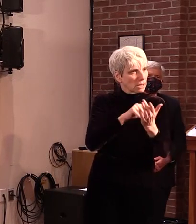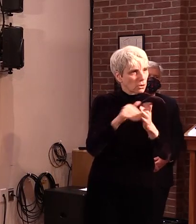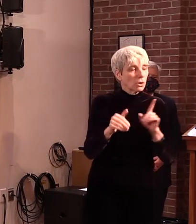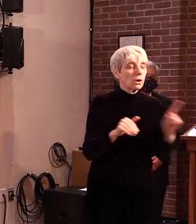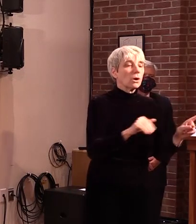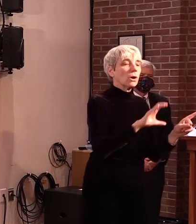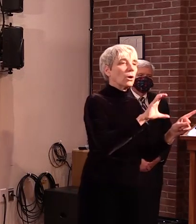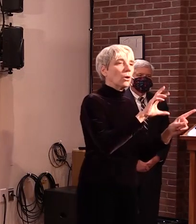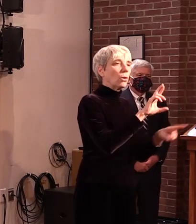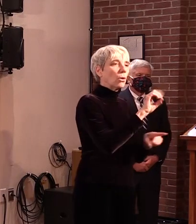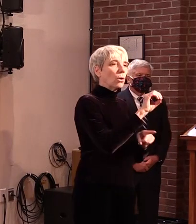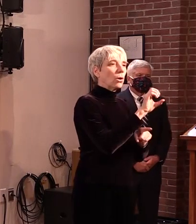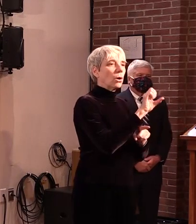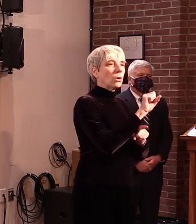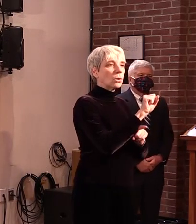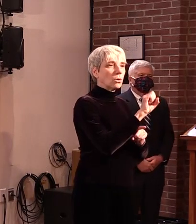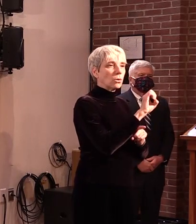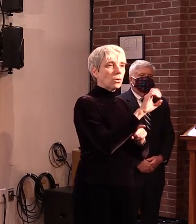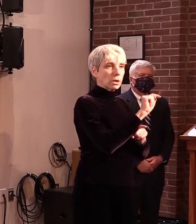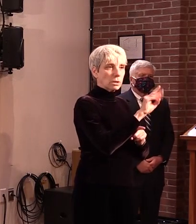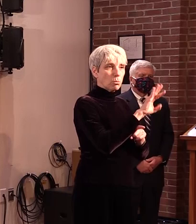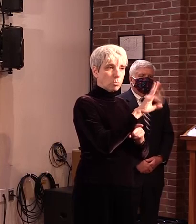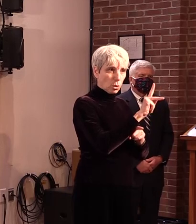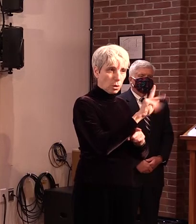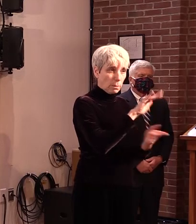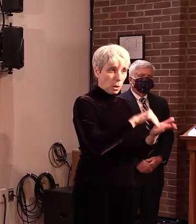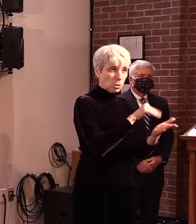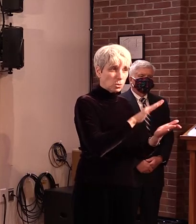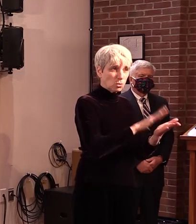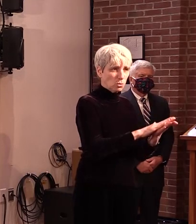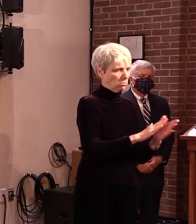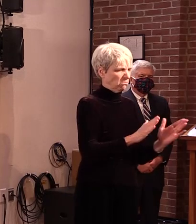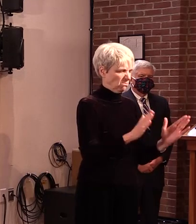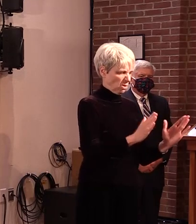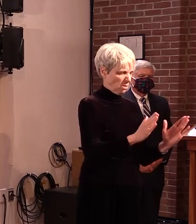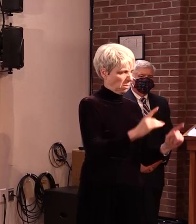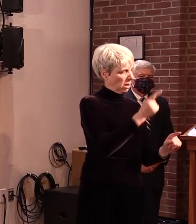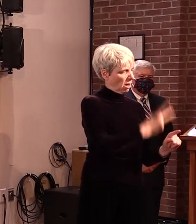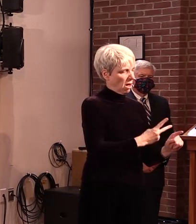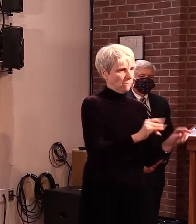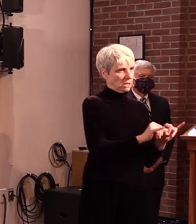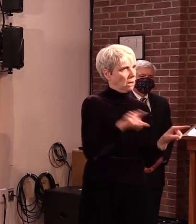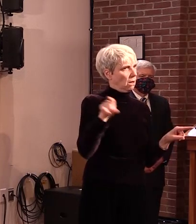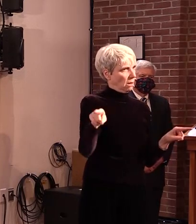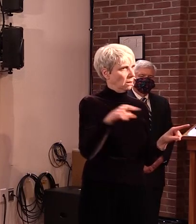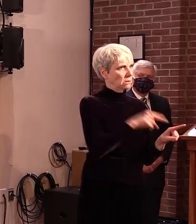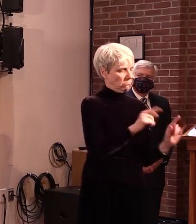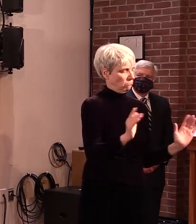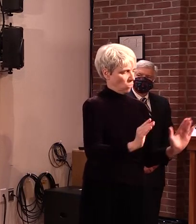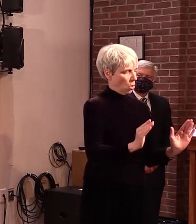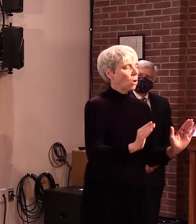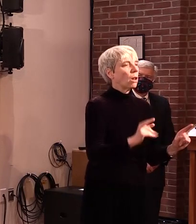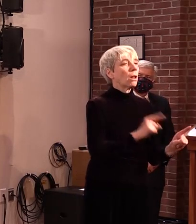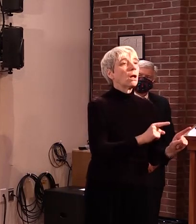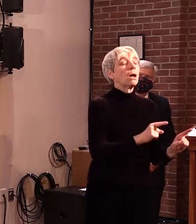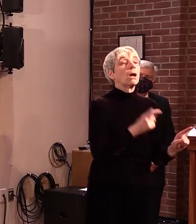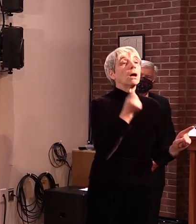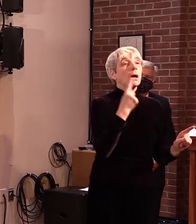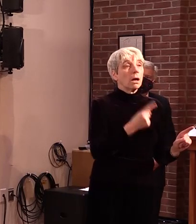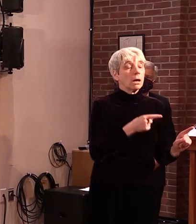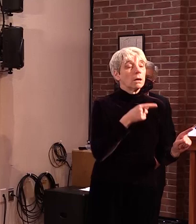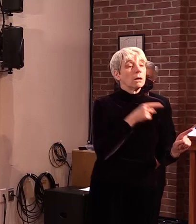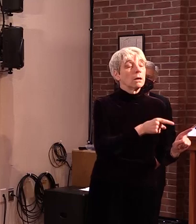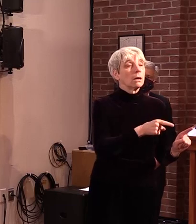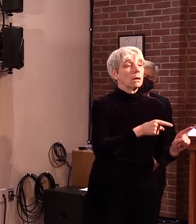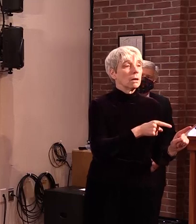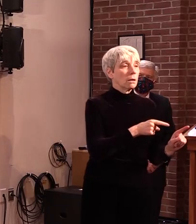is a self-contained middle school of about half the size. The Hartford superintendent decided that the high school could return to its hybrid